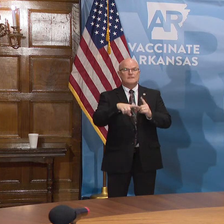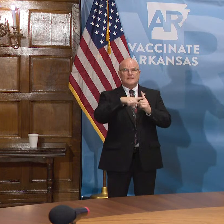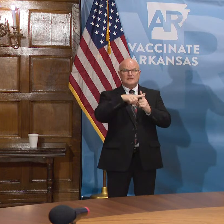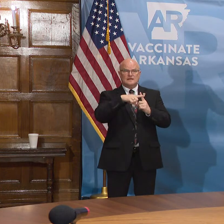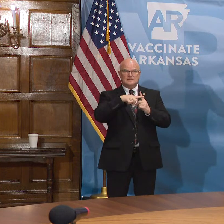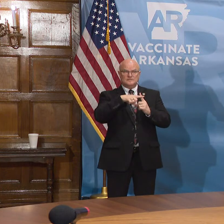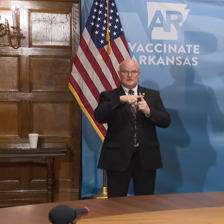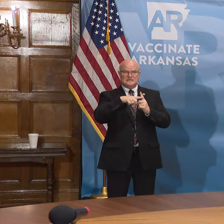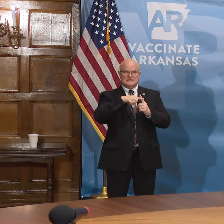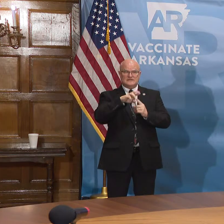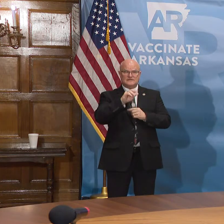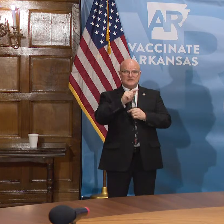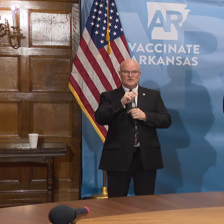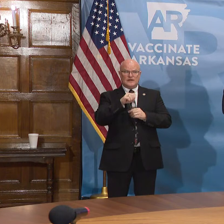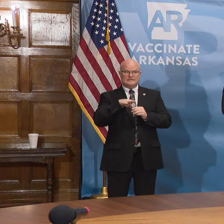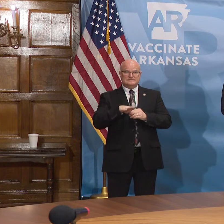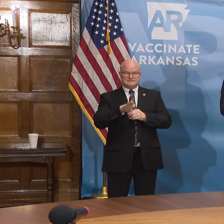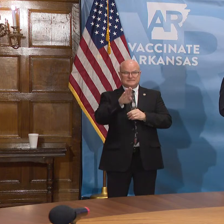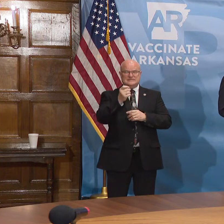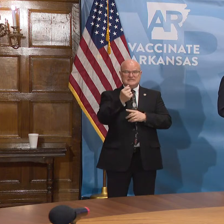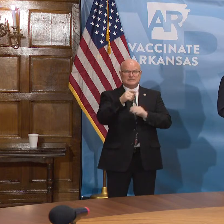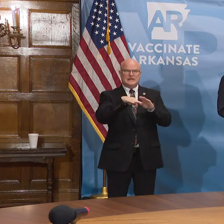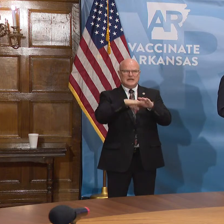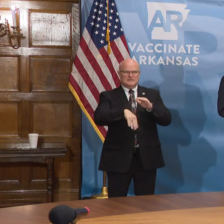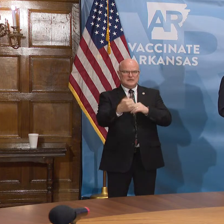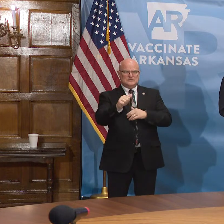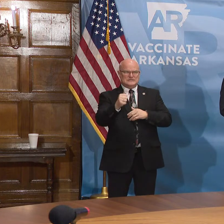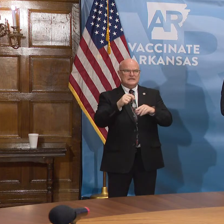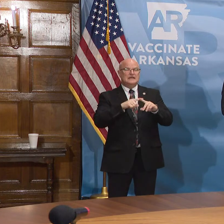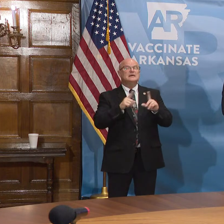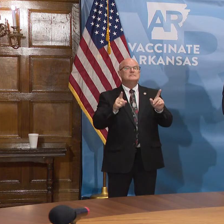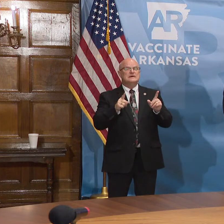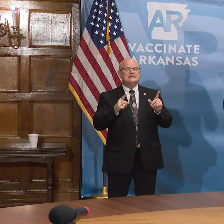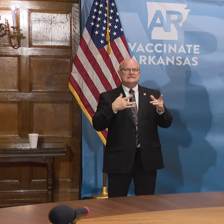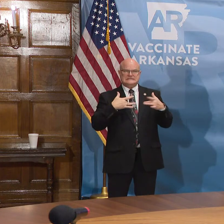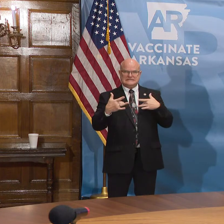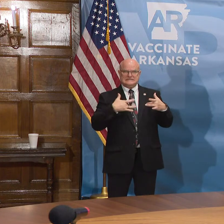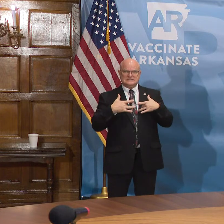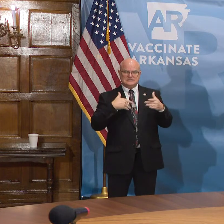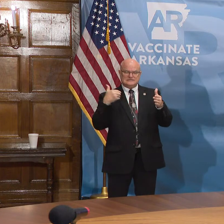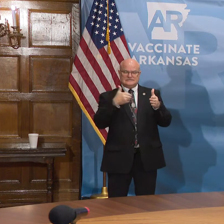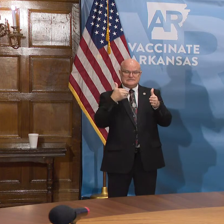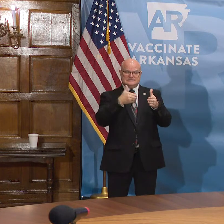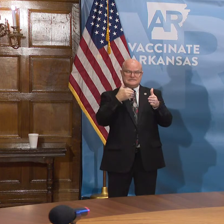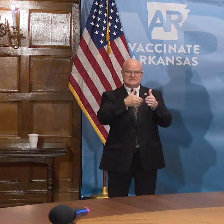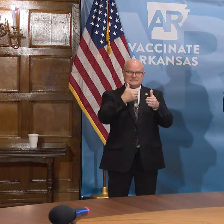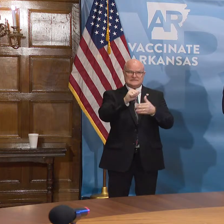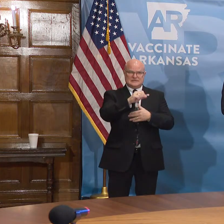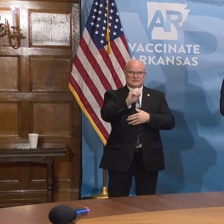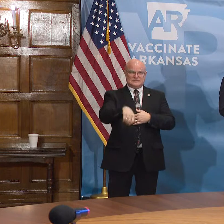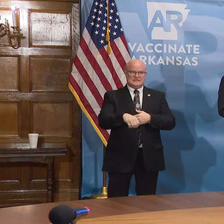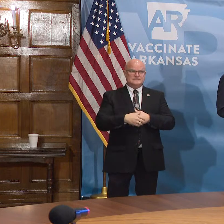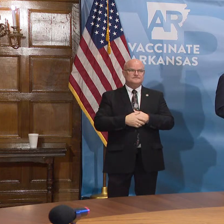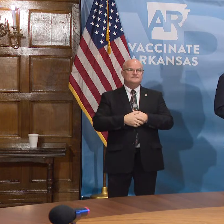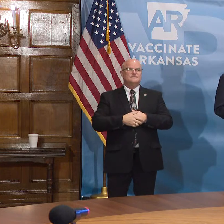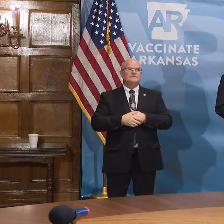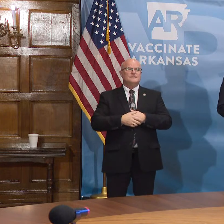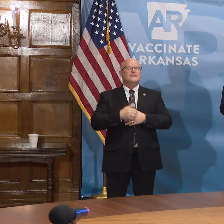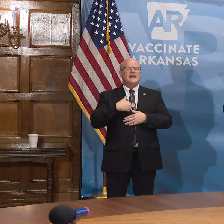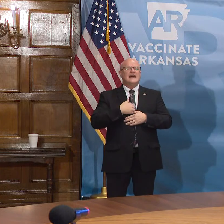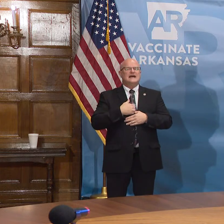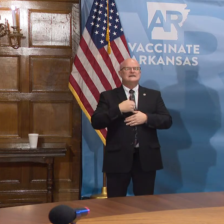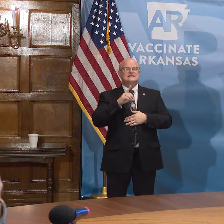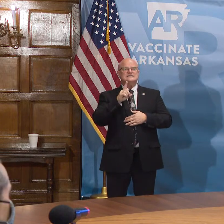positivity rate has ticked up a little bit, still under 10, but it's worrisome as to how close that is. And this one I'm going to let